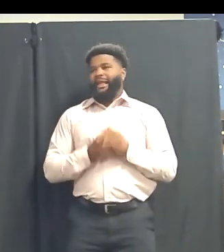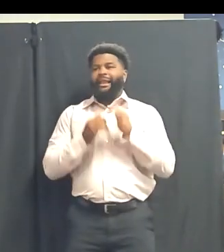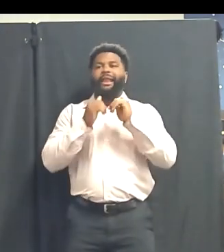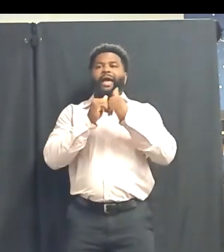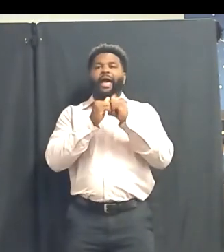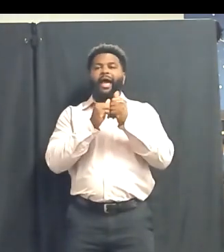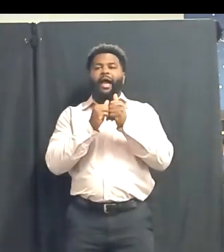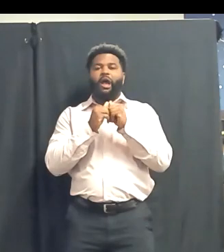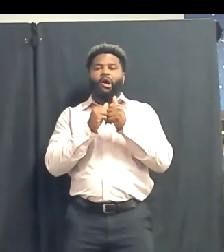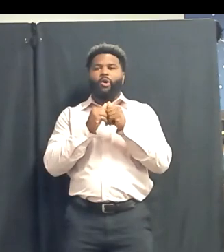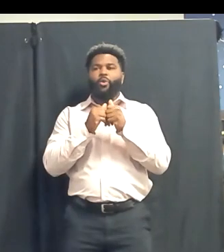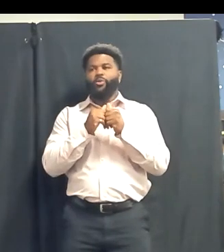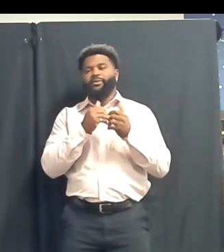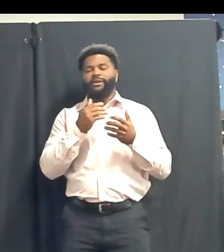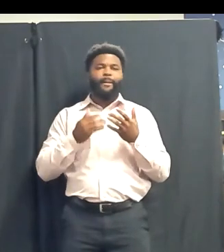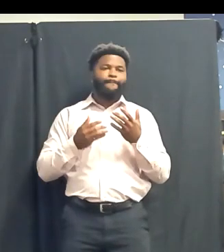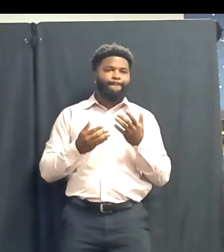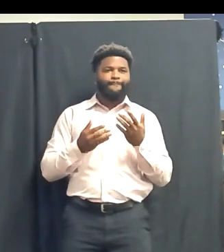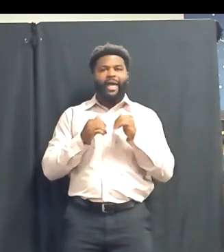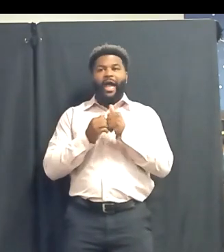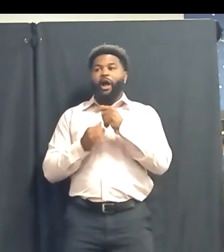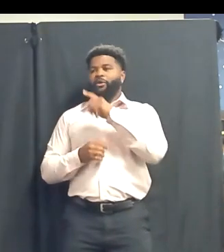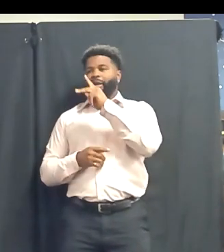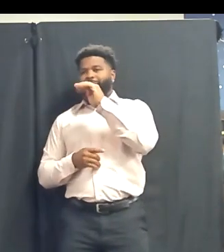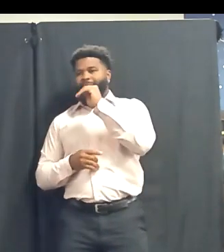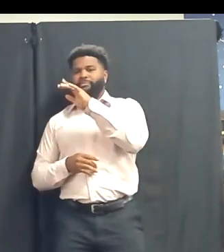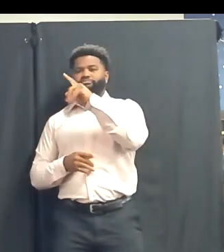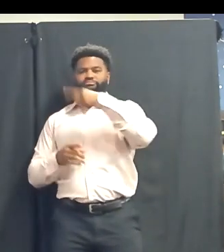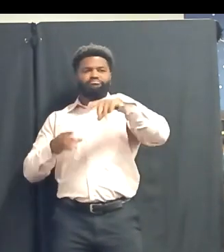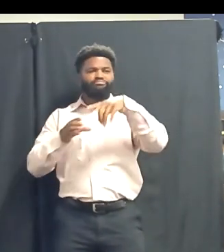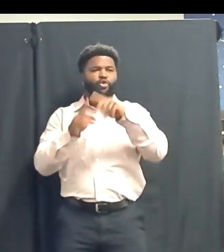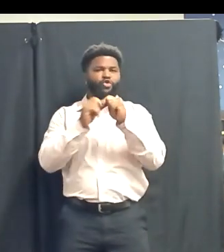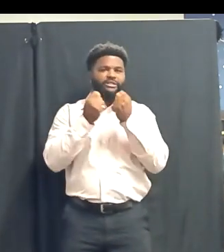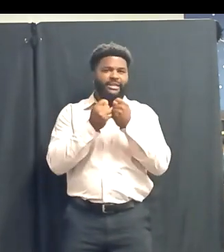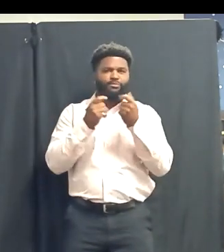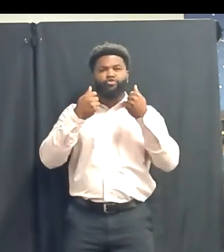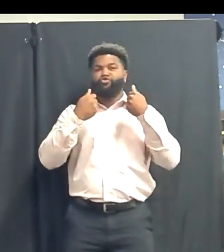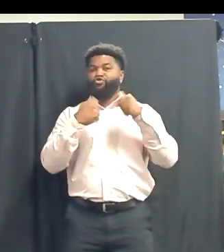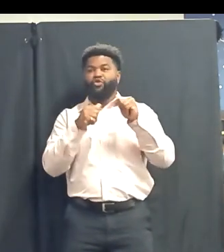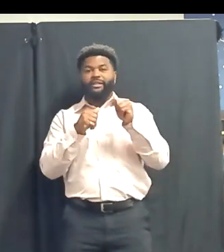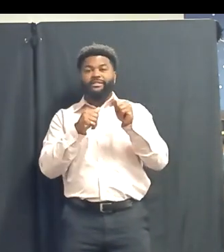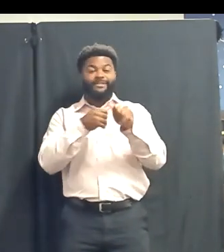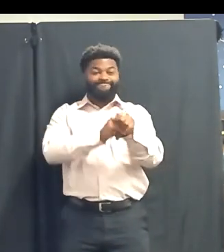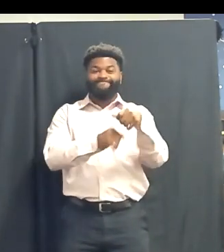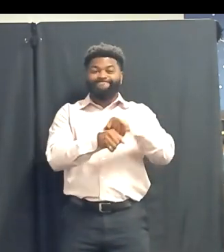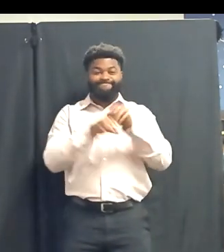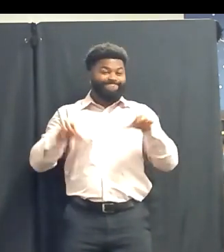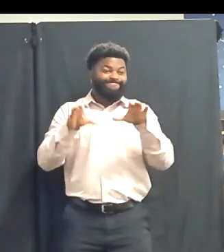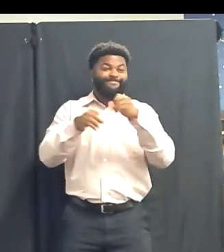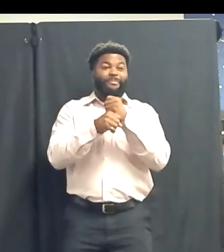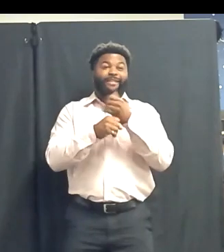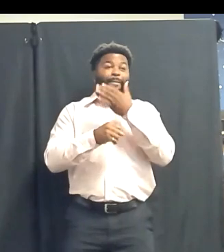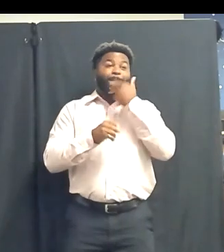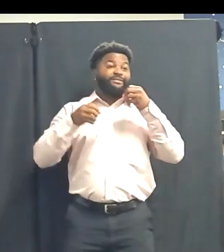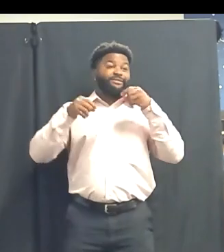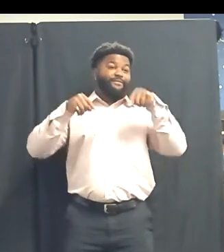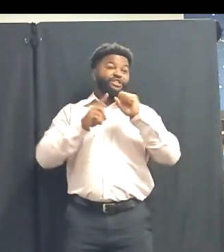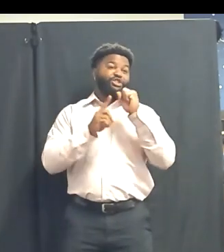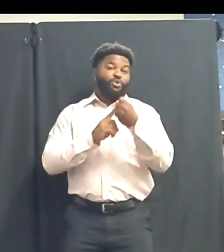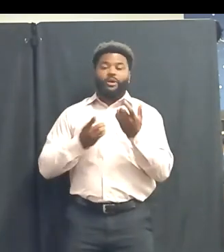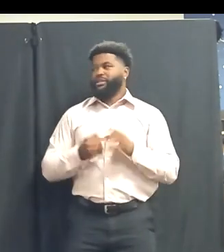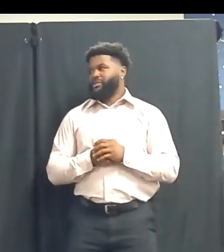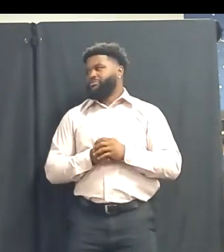ways that she and her team are trying to make it work. So